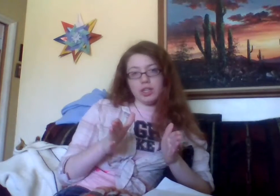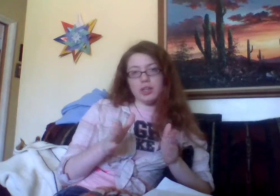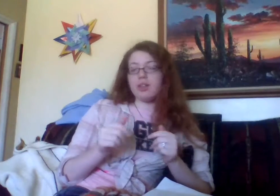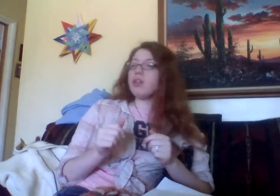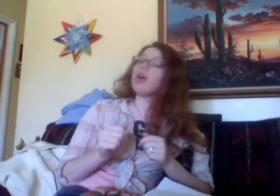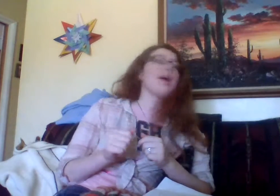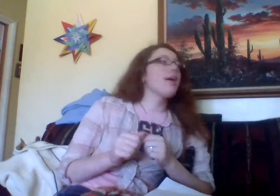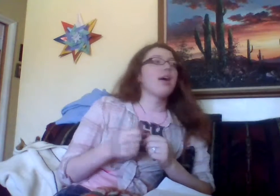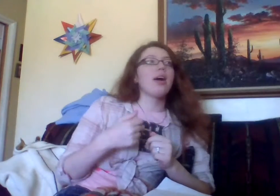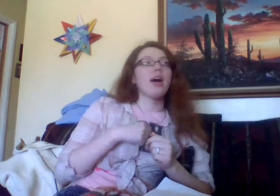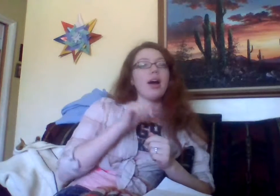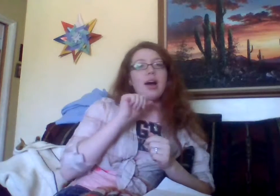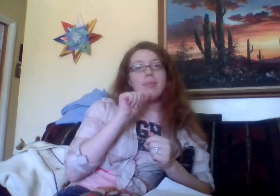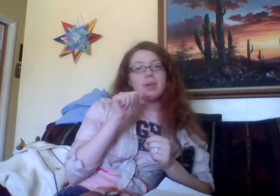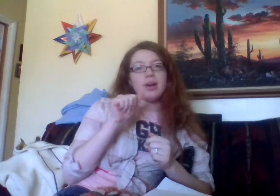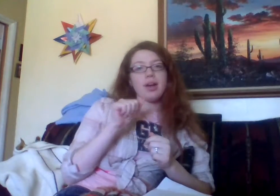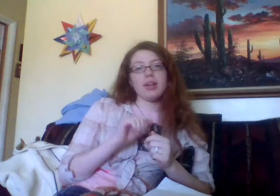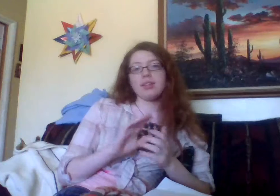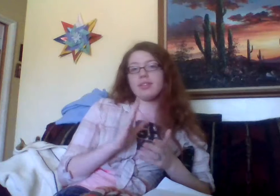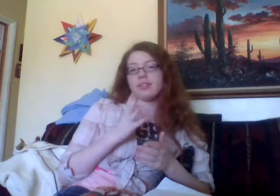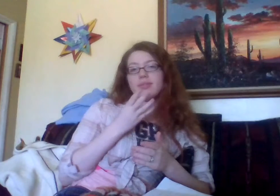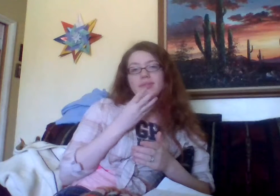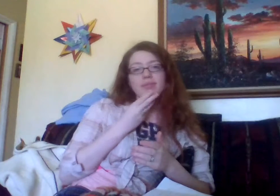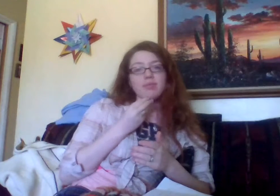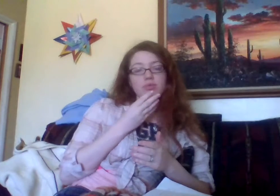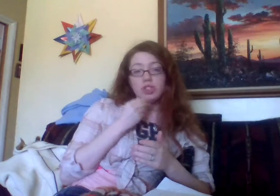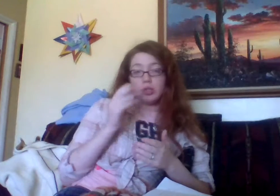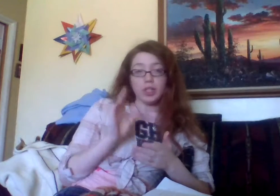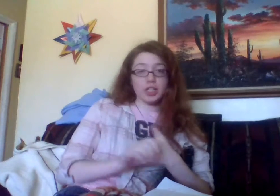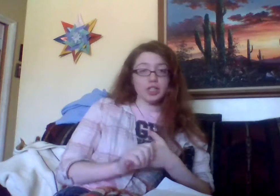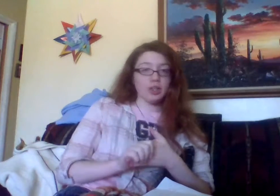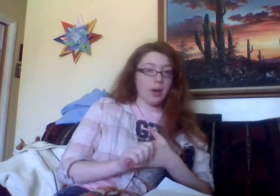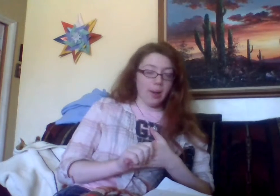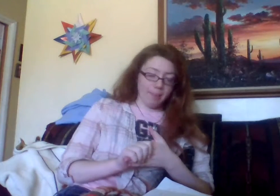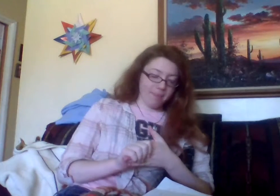Christian. I'm not Jewish.